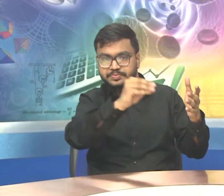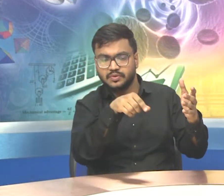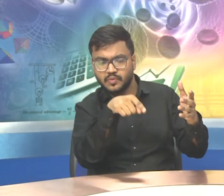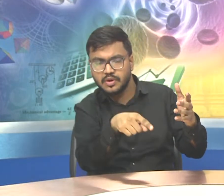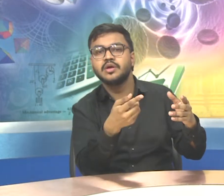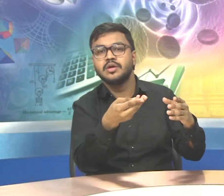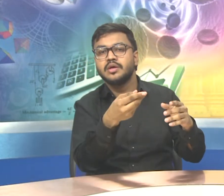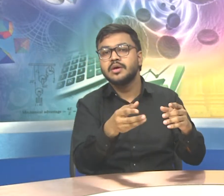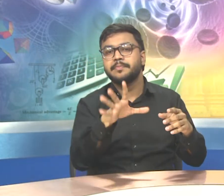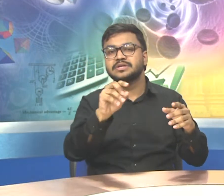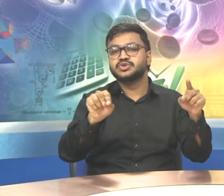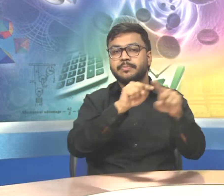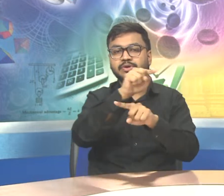valid votes polled.